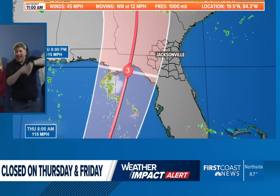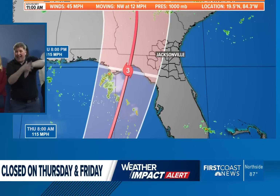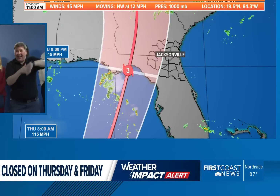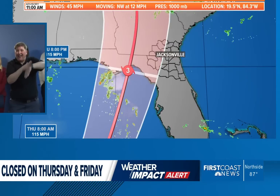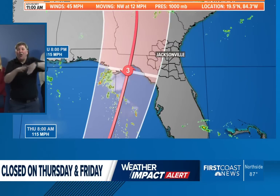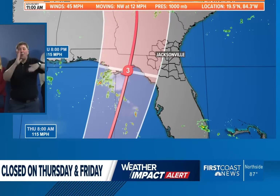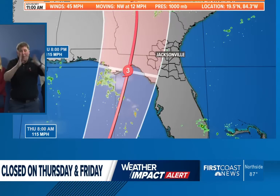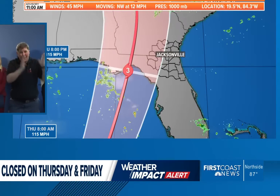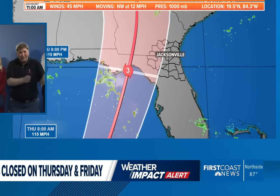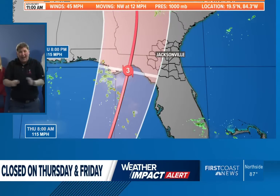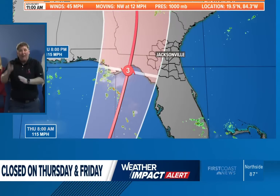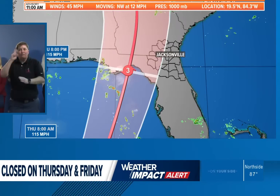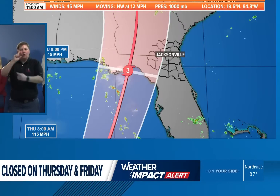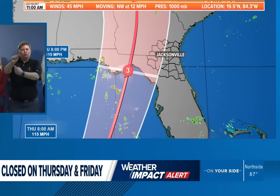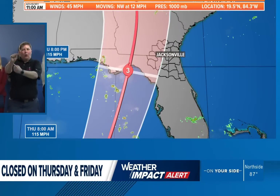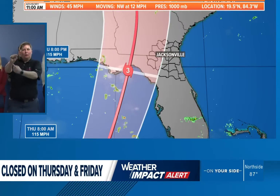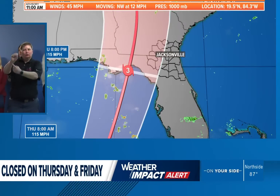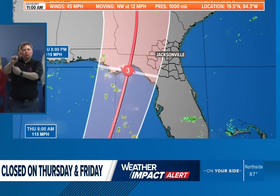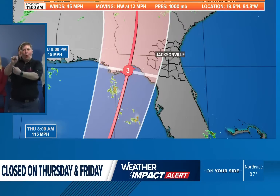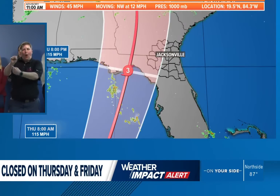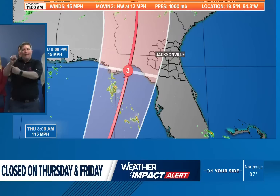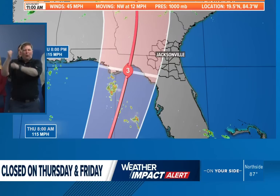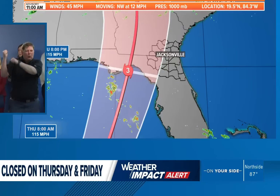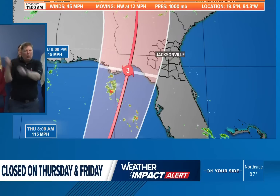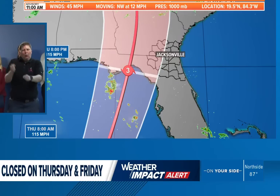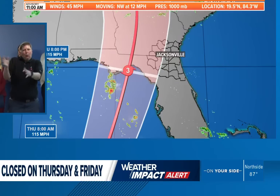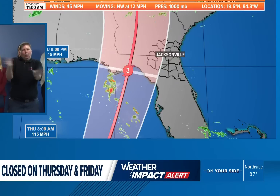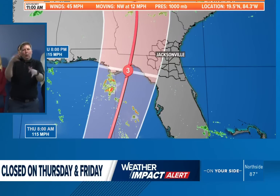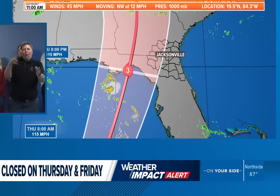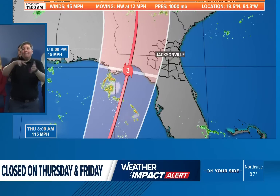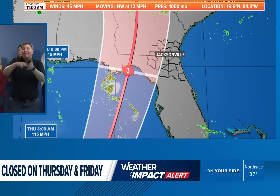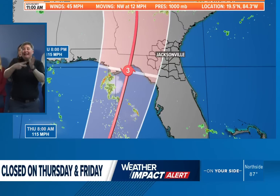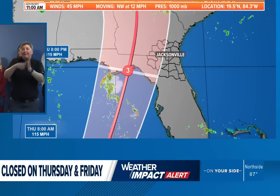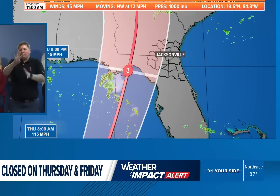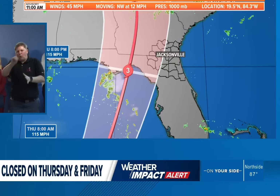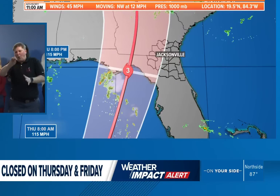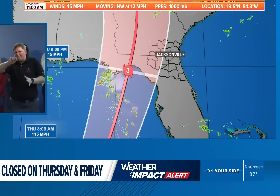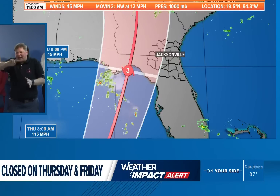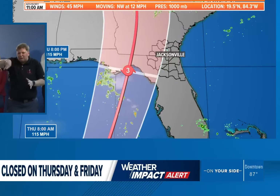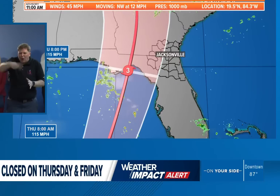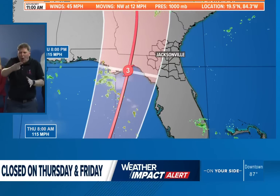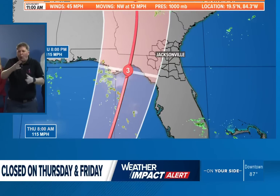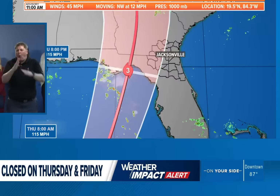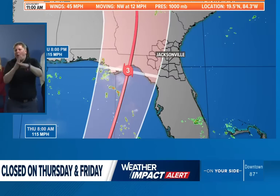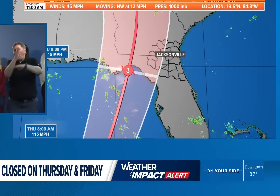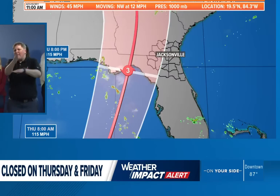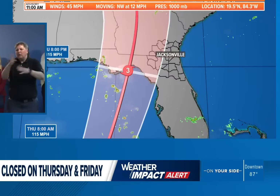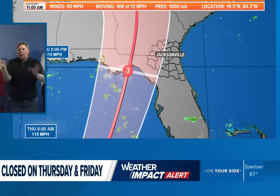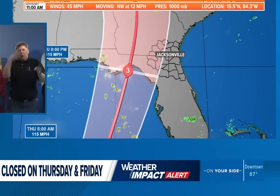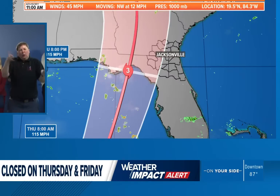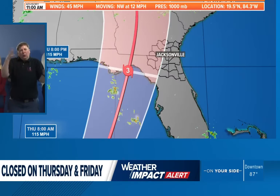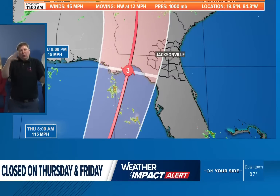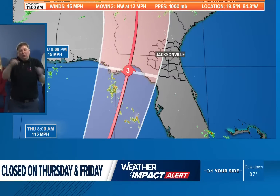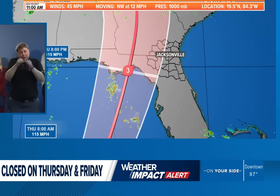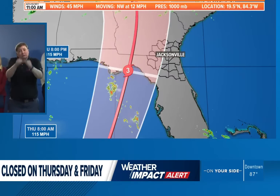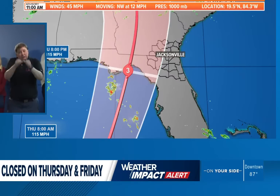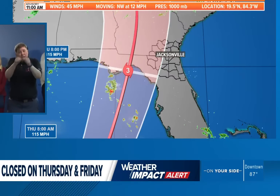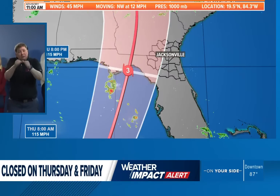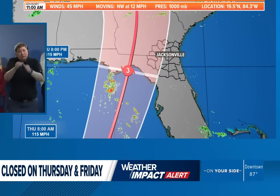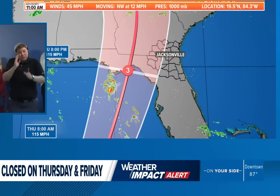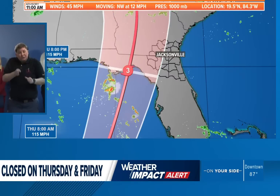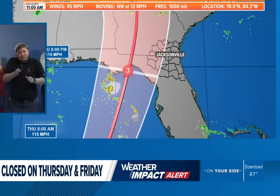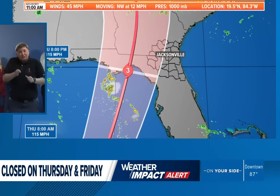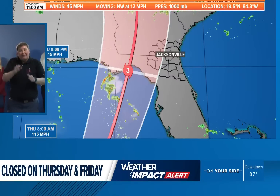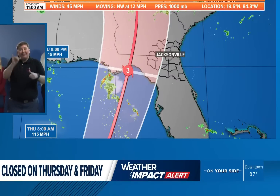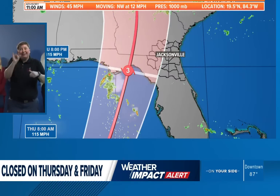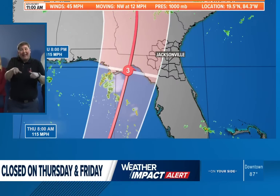force winds. These are winds that are sustained of 40 miles an hour or more. The onset time frame of those sustained winds, the